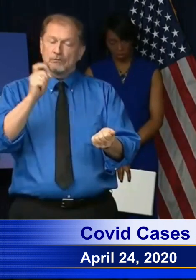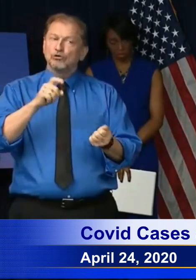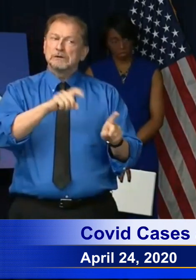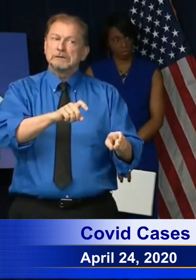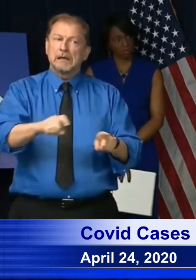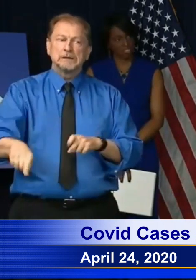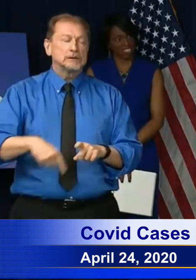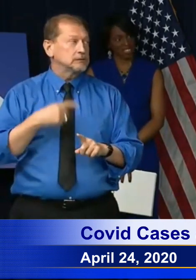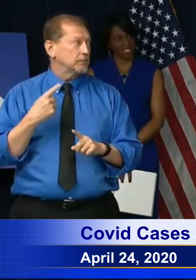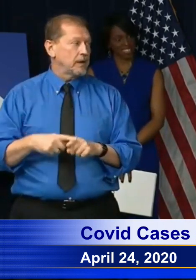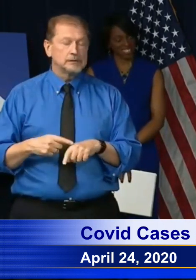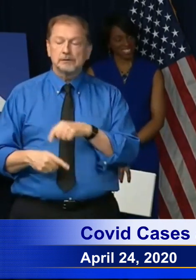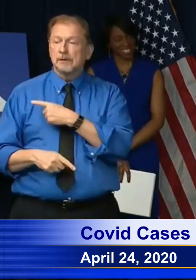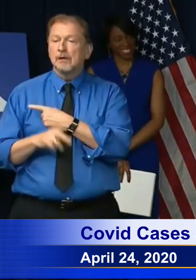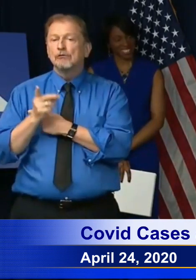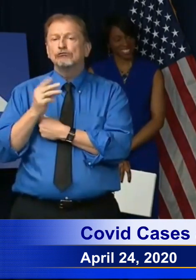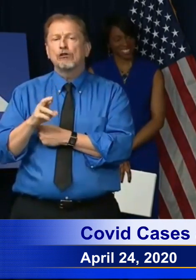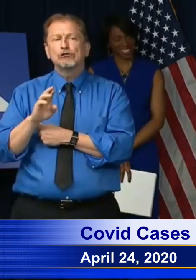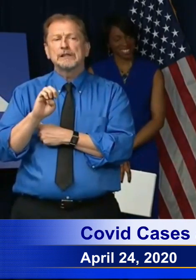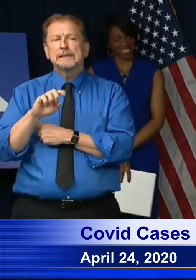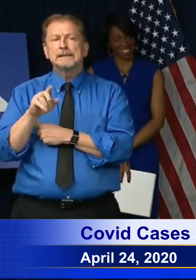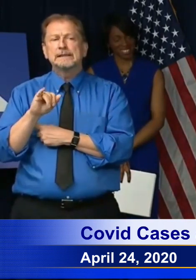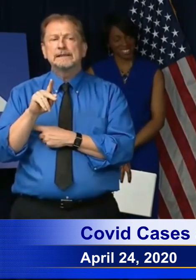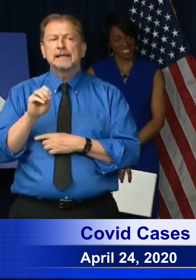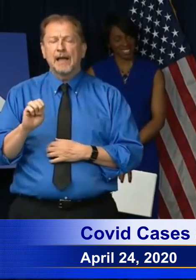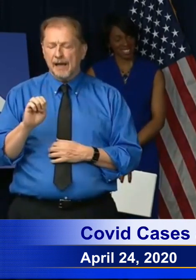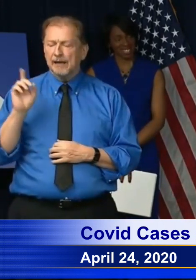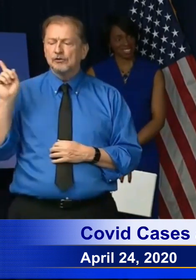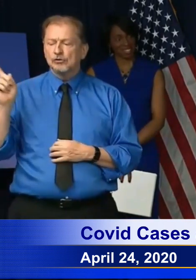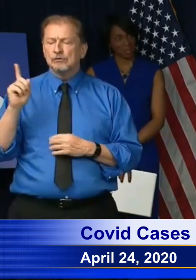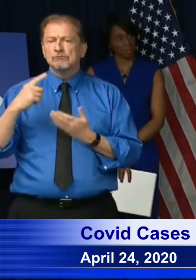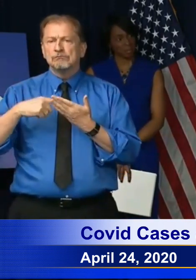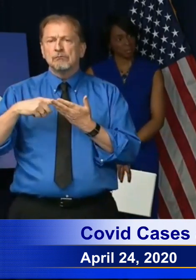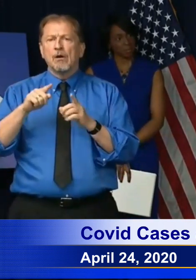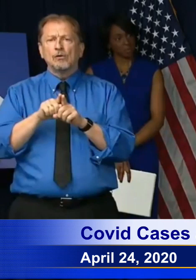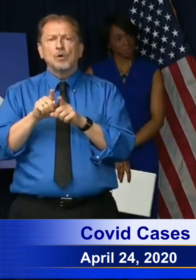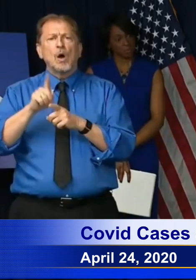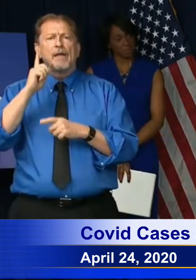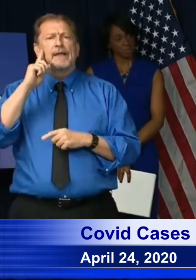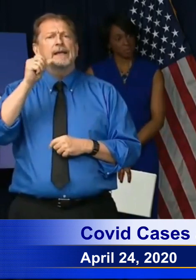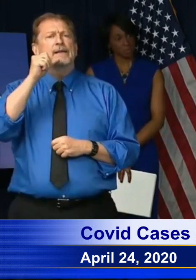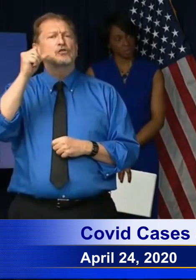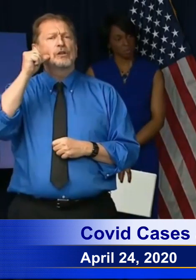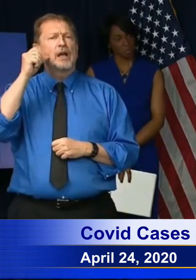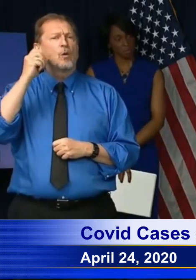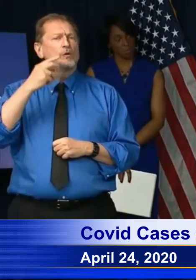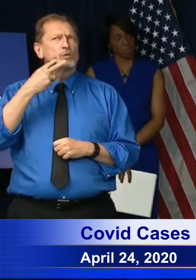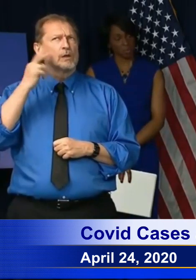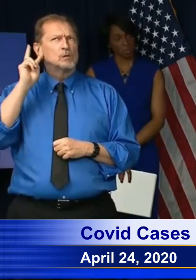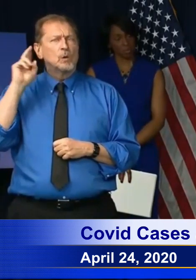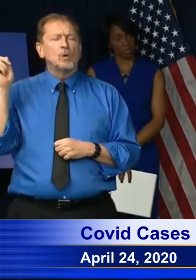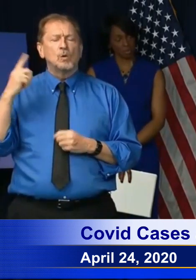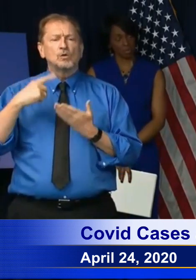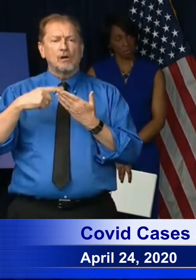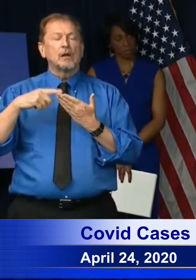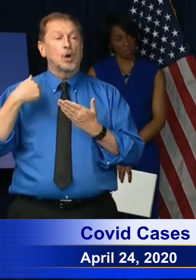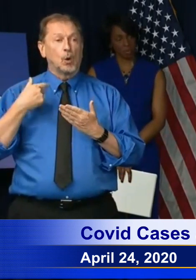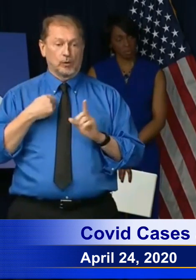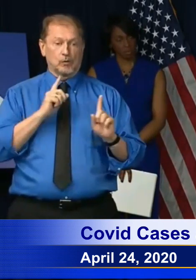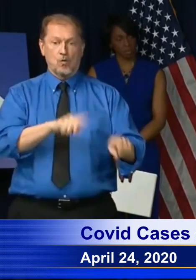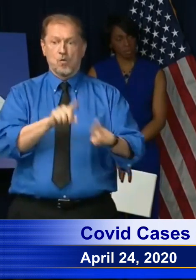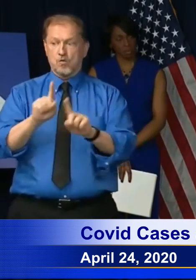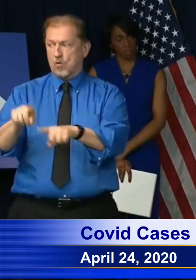And indeed, Dr. Ezike talked about, I think yesterday or the day before, the fact that we've been going in. In fact,